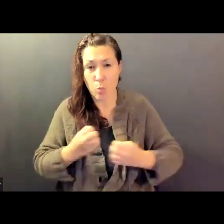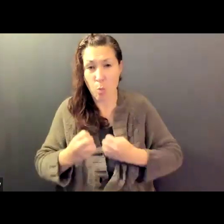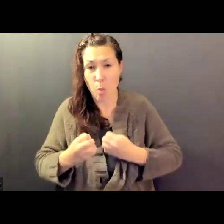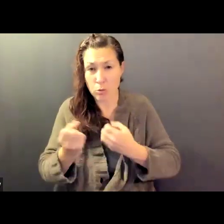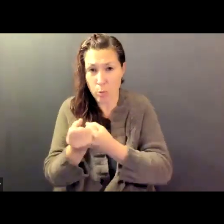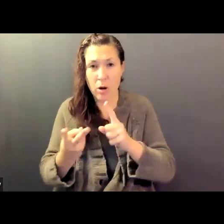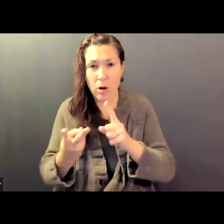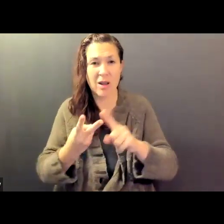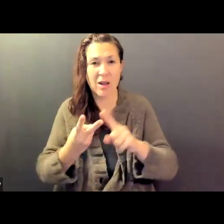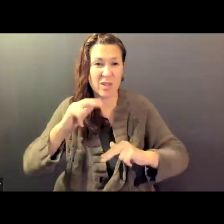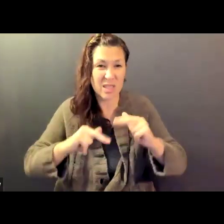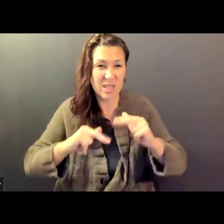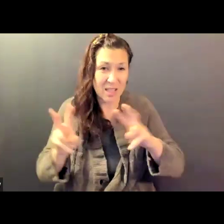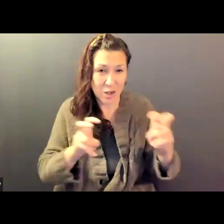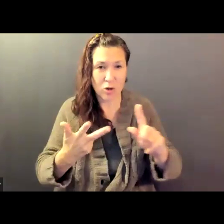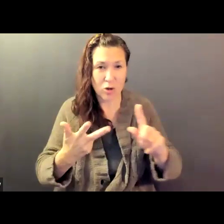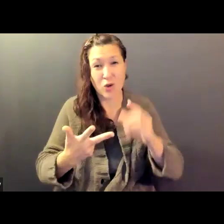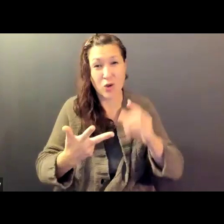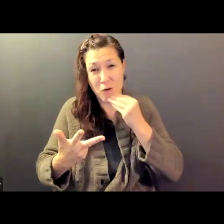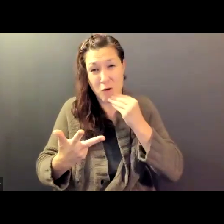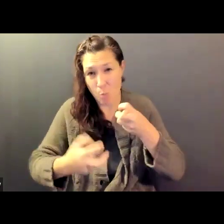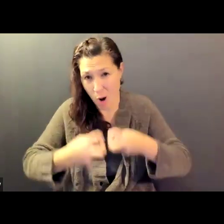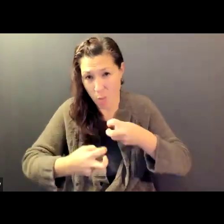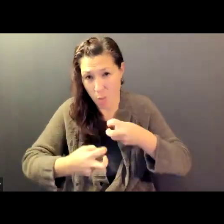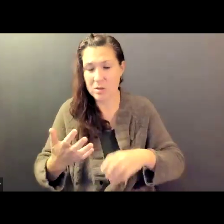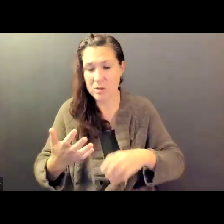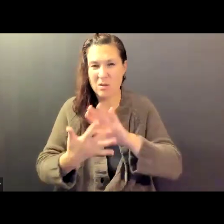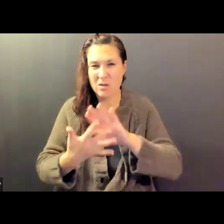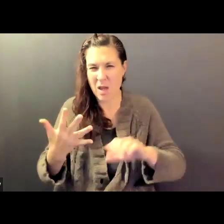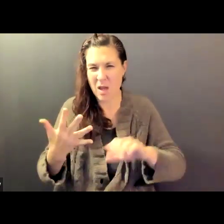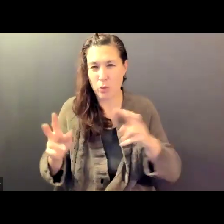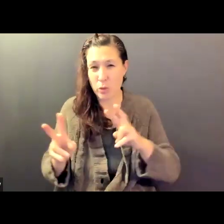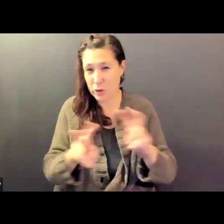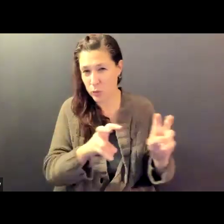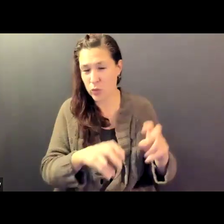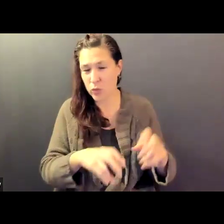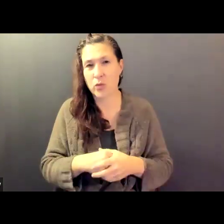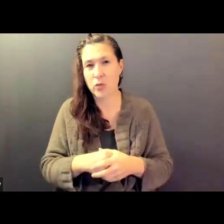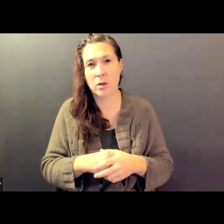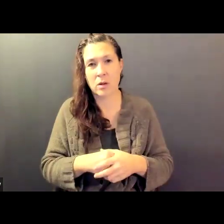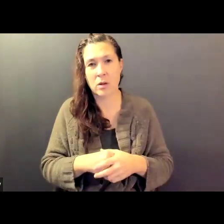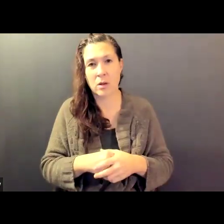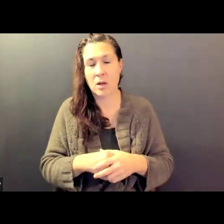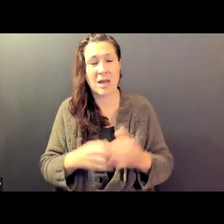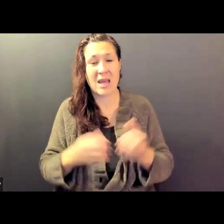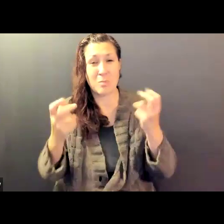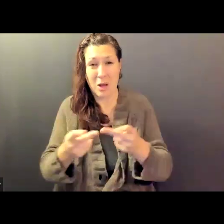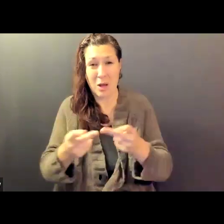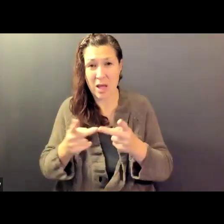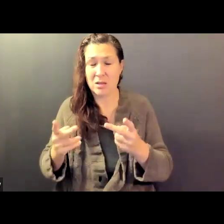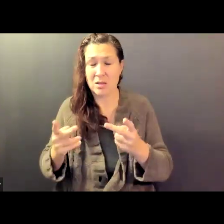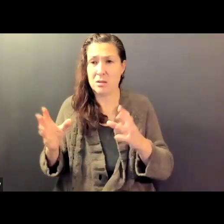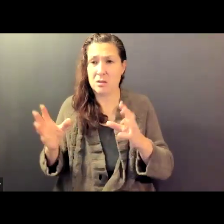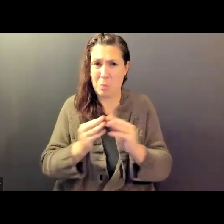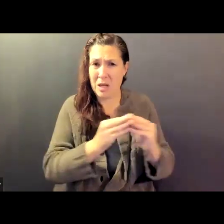food, certainly. And then I think we heard a couple of other things, but I think, it's as many forms as we can to kind of get that input.